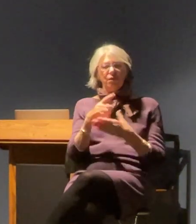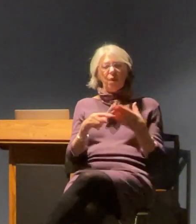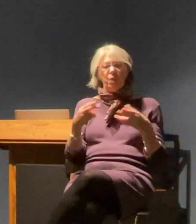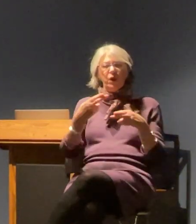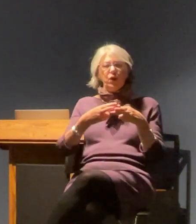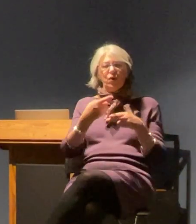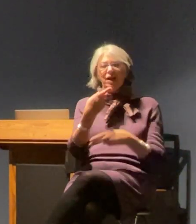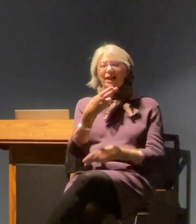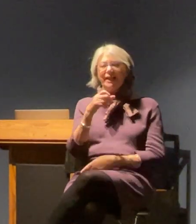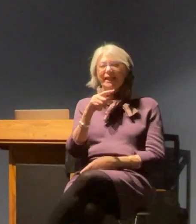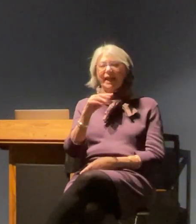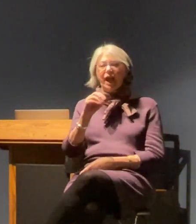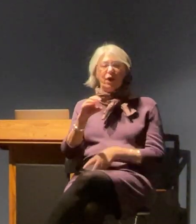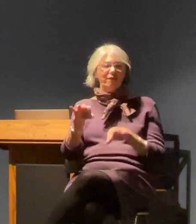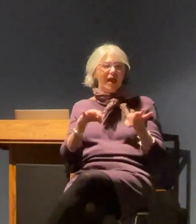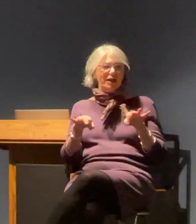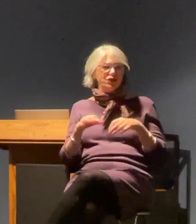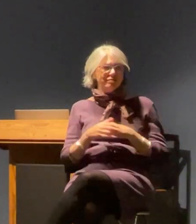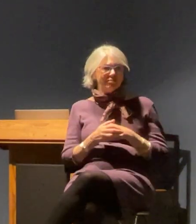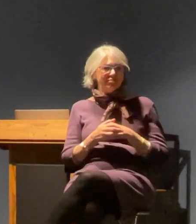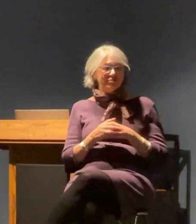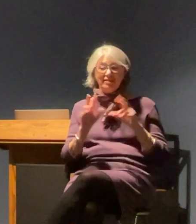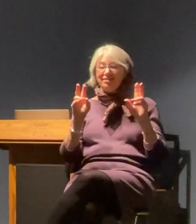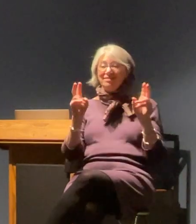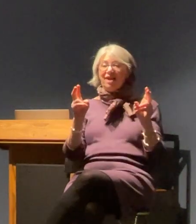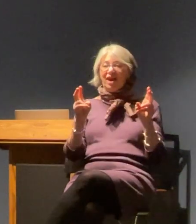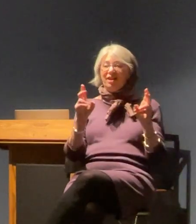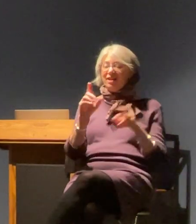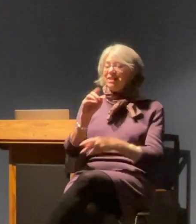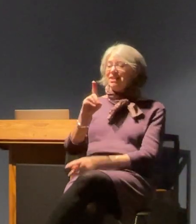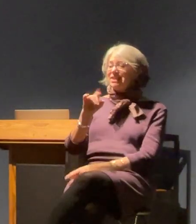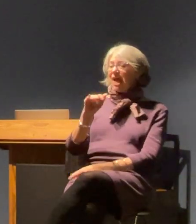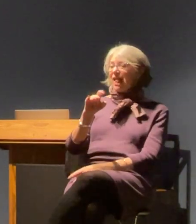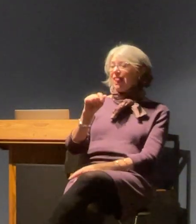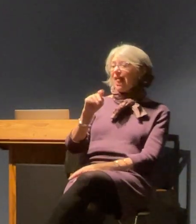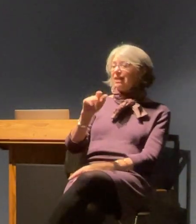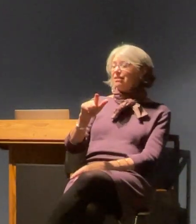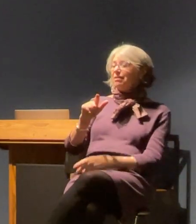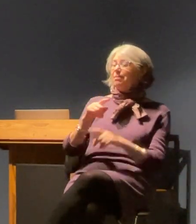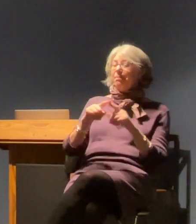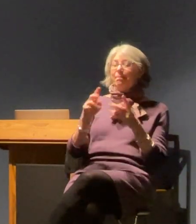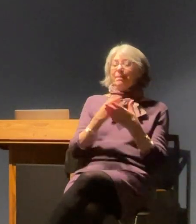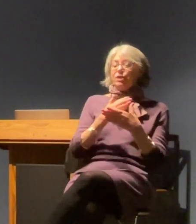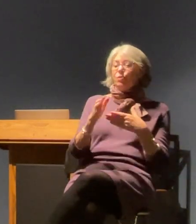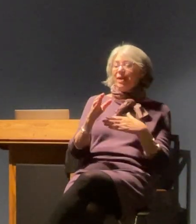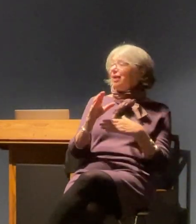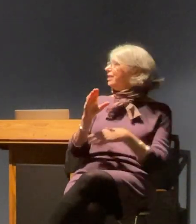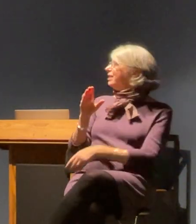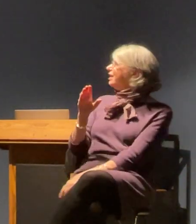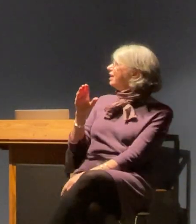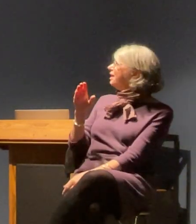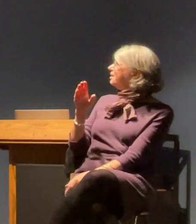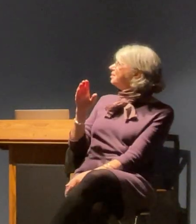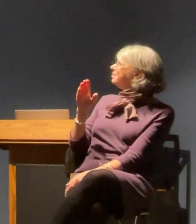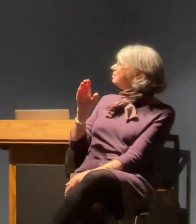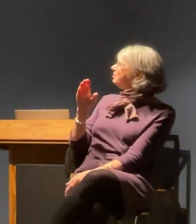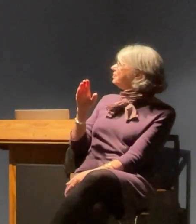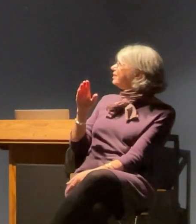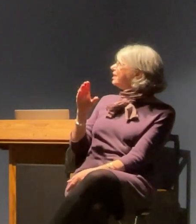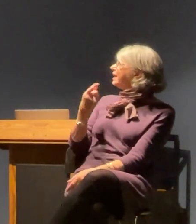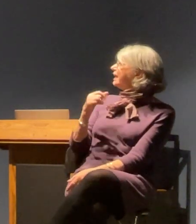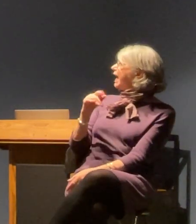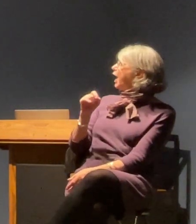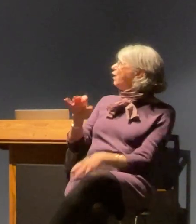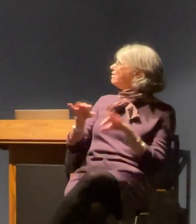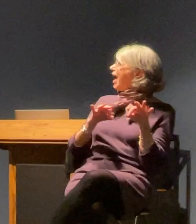call ghetto fashion, right? And the title was called "The Dialectic Between Ghetto Fashion and Structural Violence, a Never Ending for Power